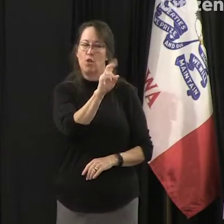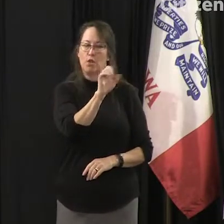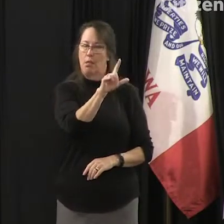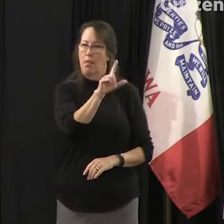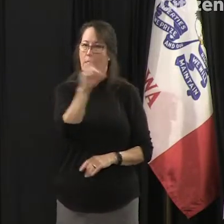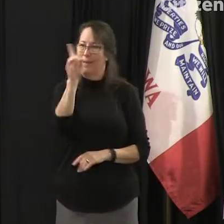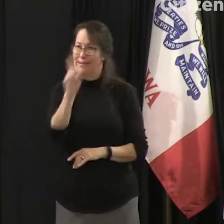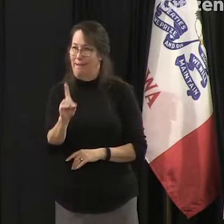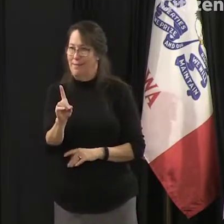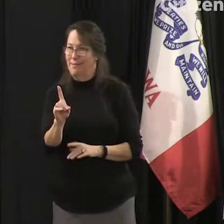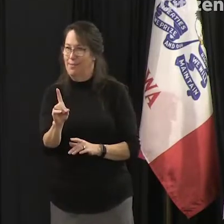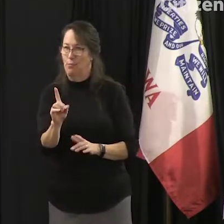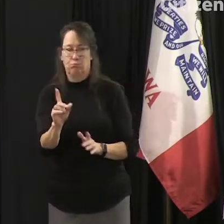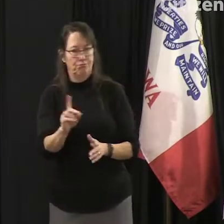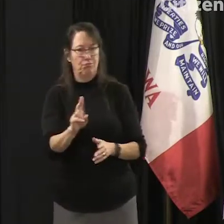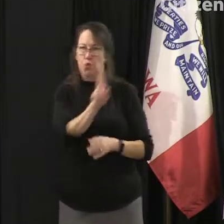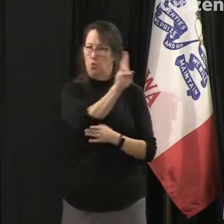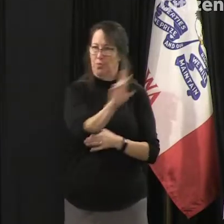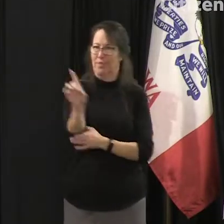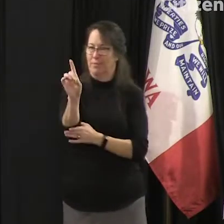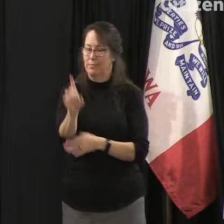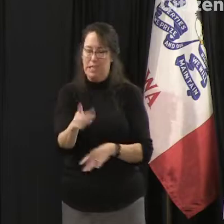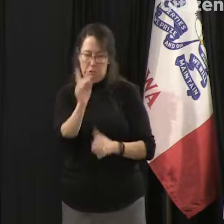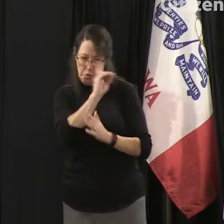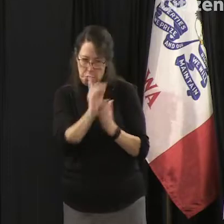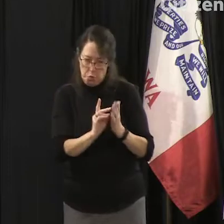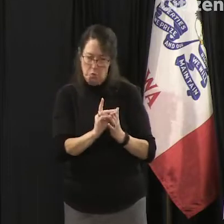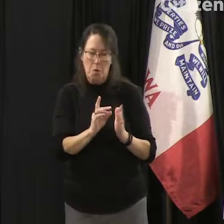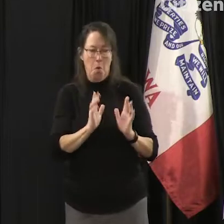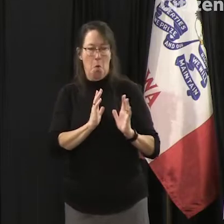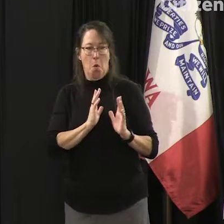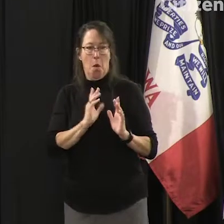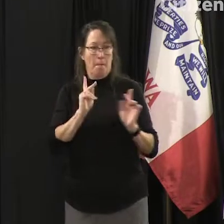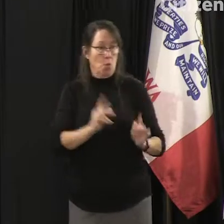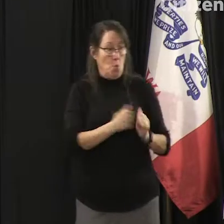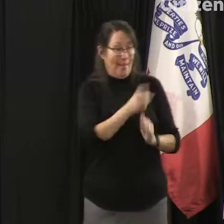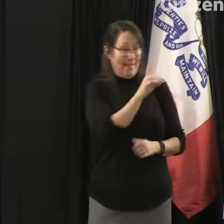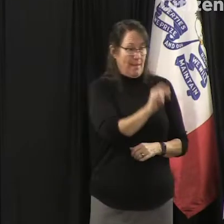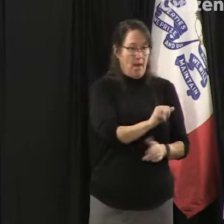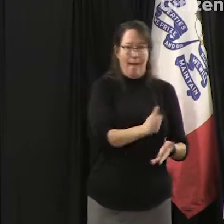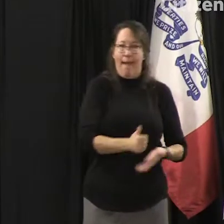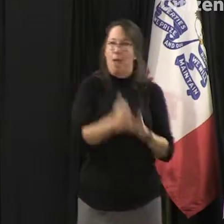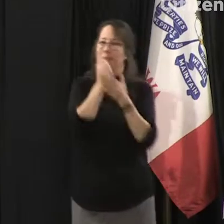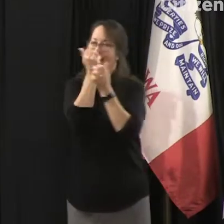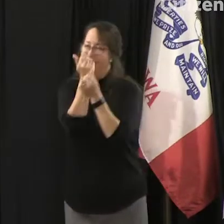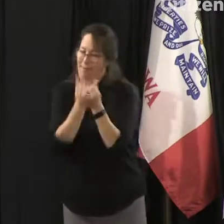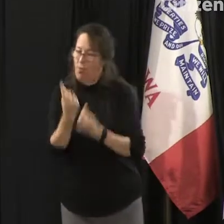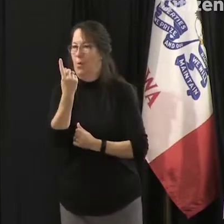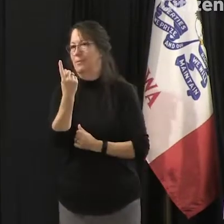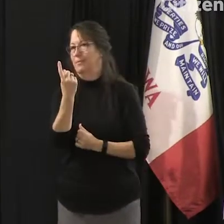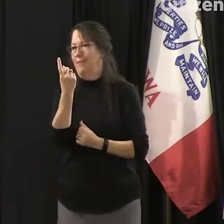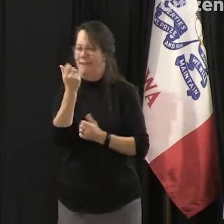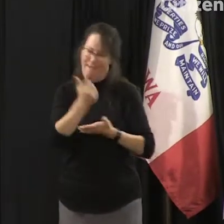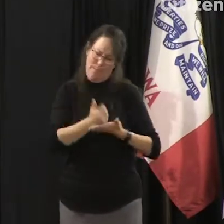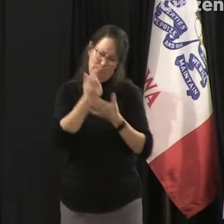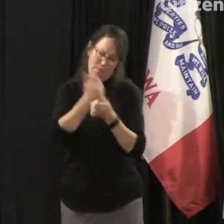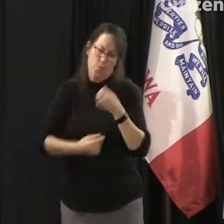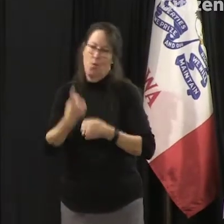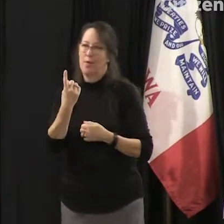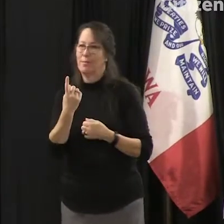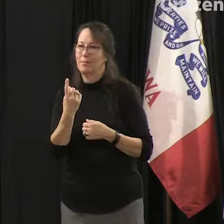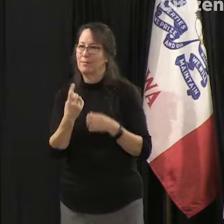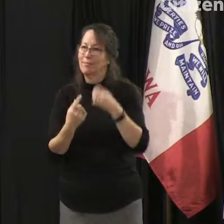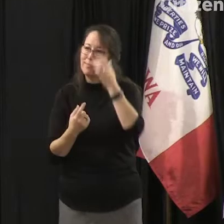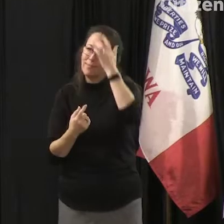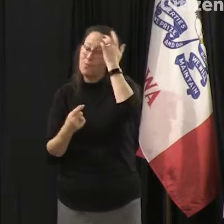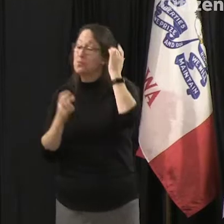every. A lot of times I've seen, when you design or do something for a person with a disability, it helps everybody. It helps everybody. And that